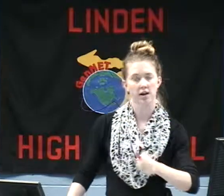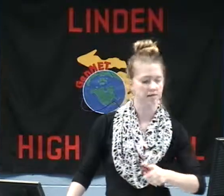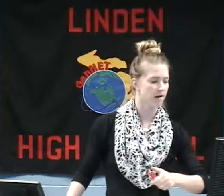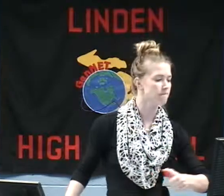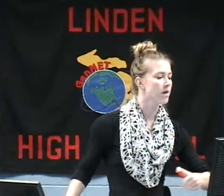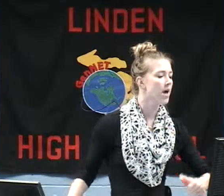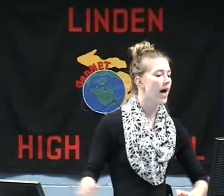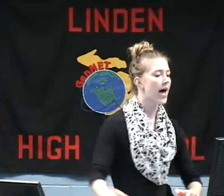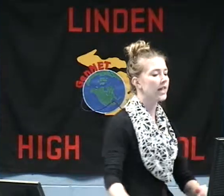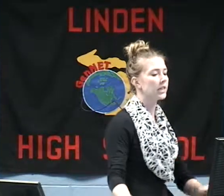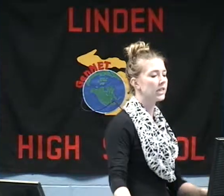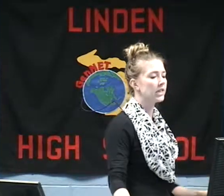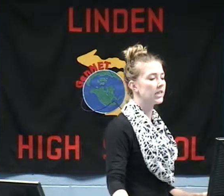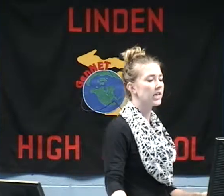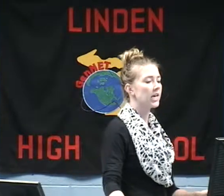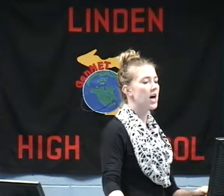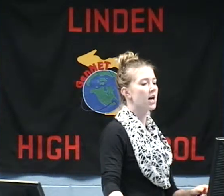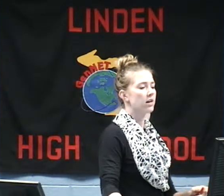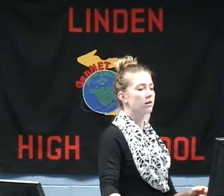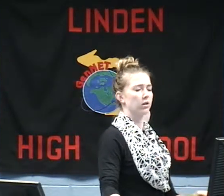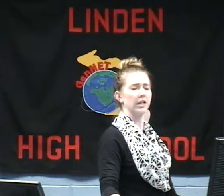them. And Lilia.